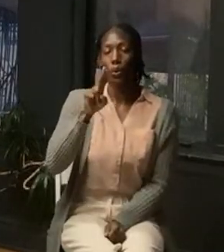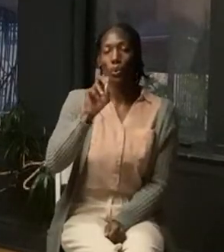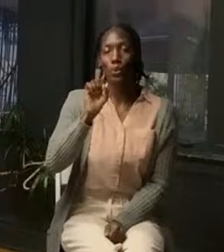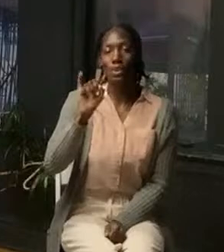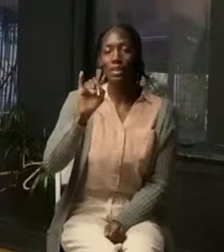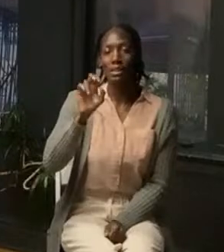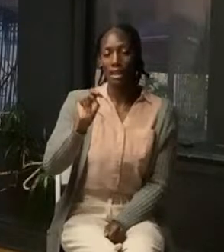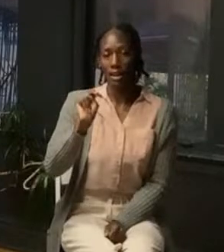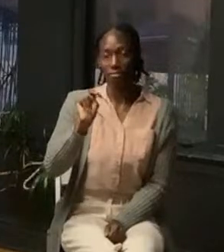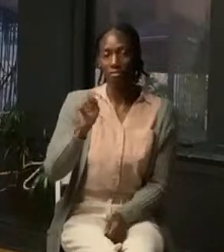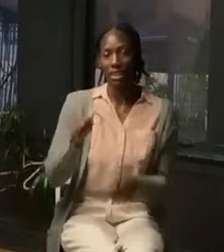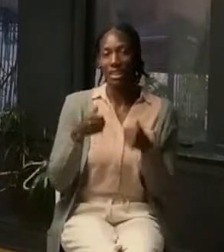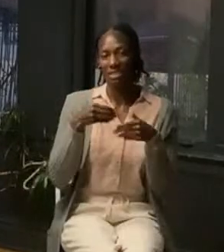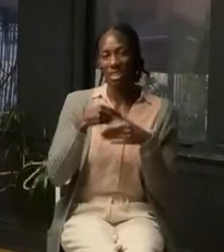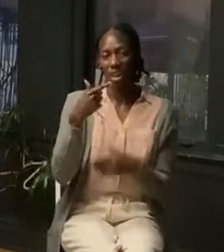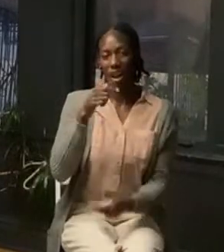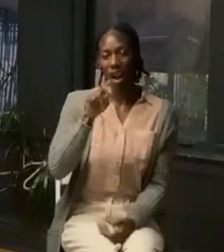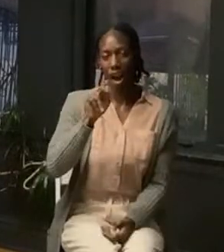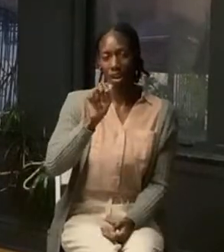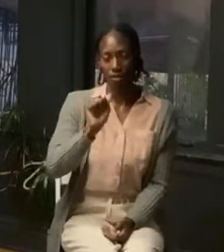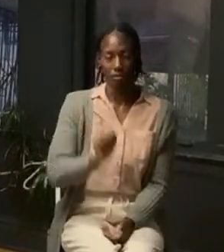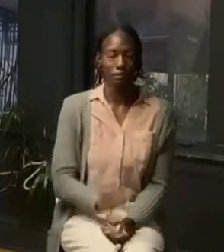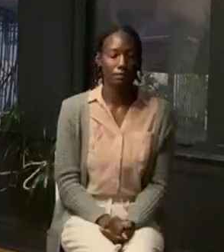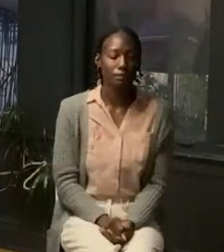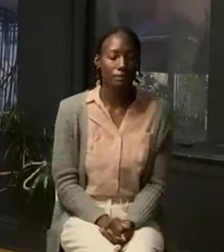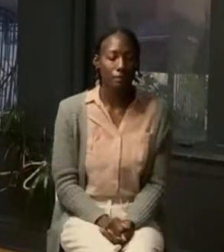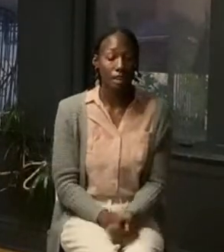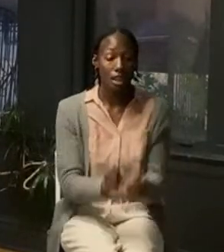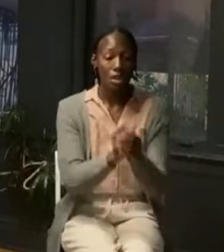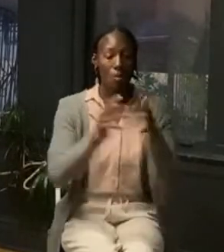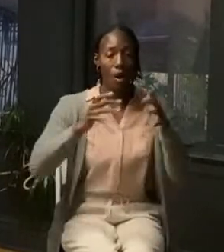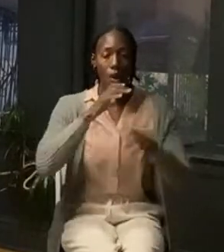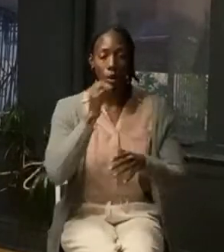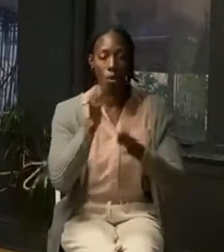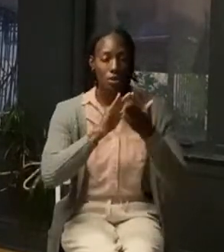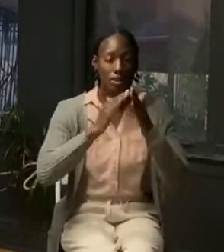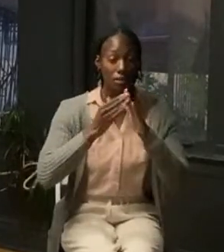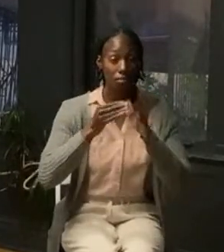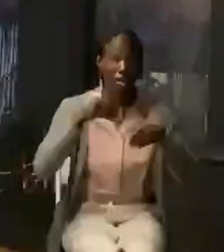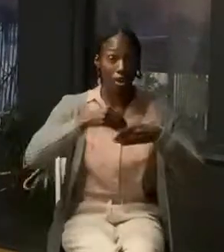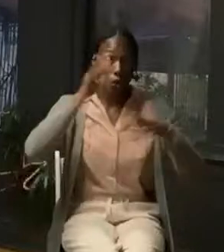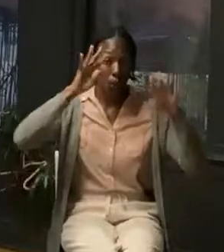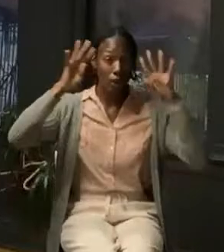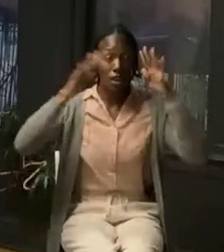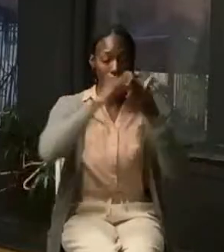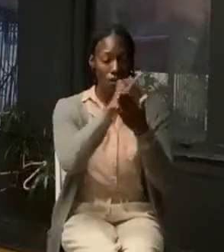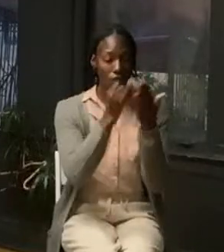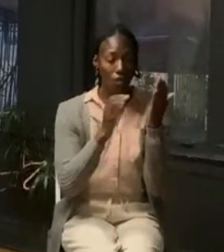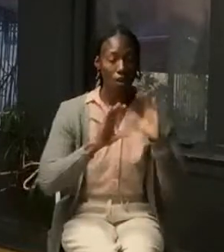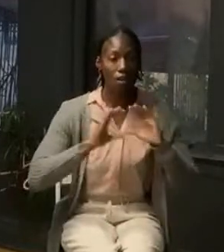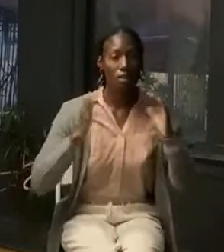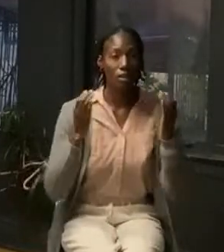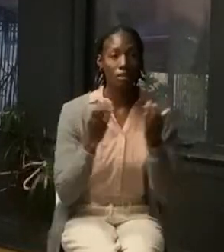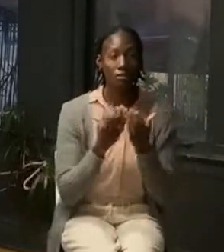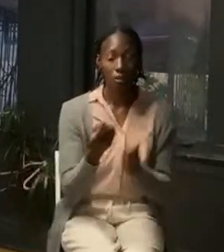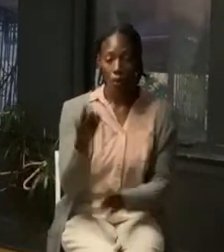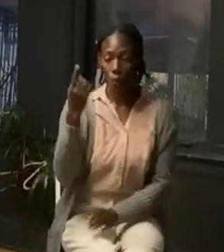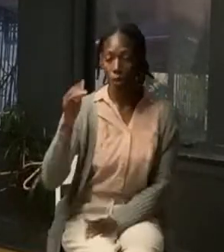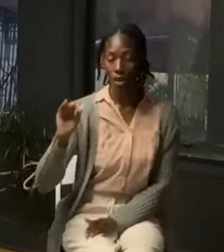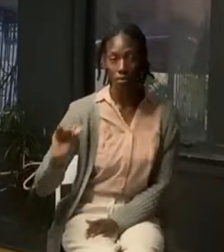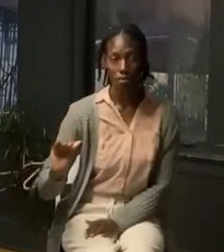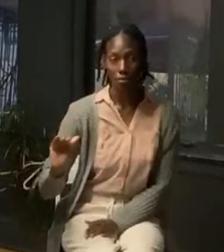The bombed old city. In a creative art class, one